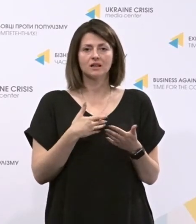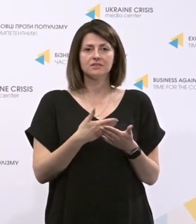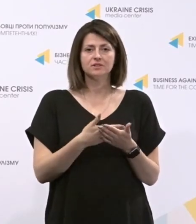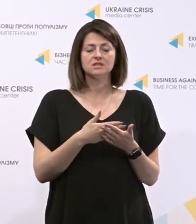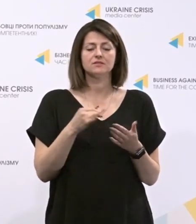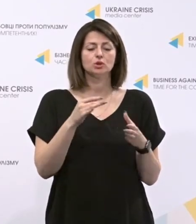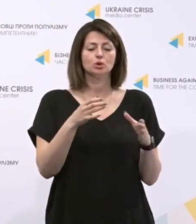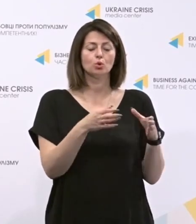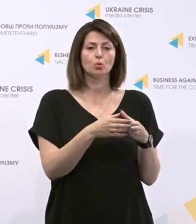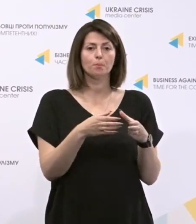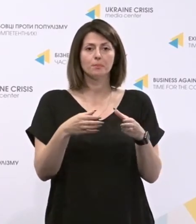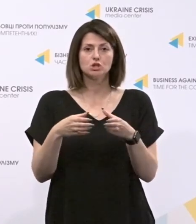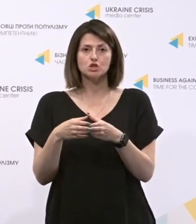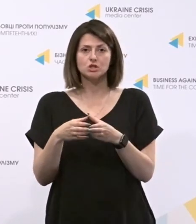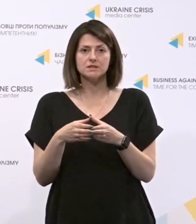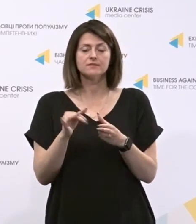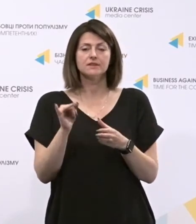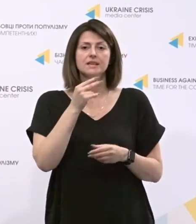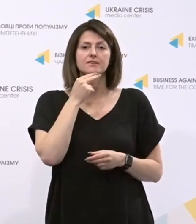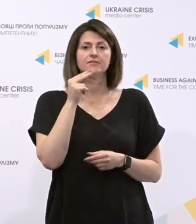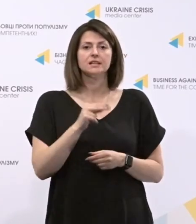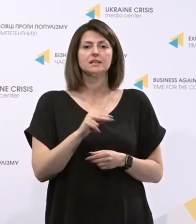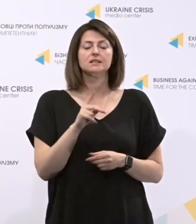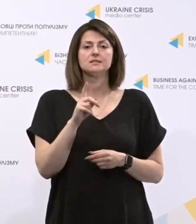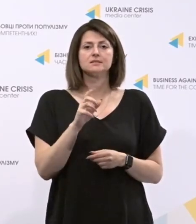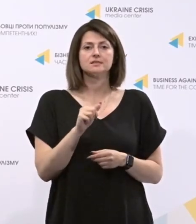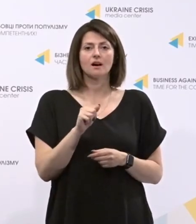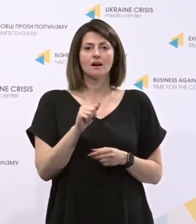in 2014.